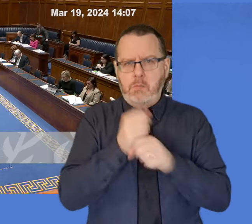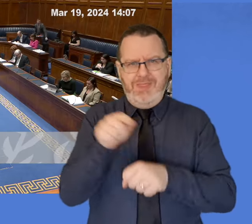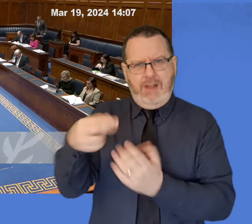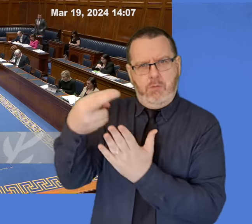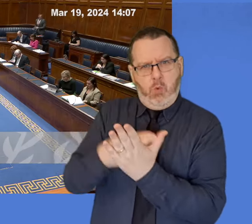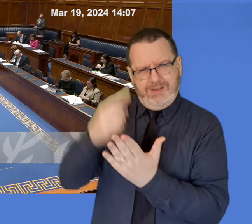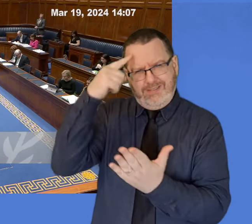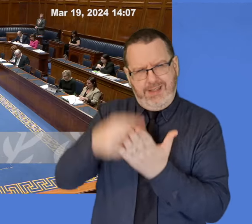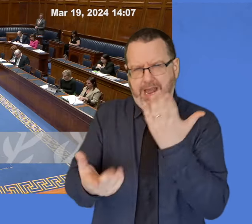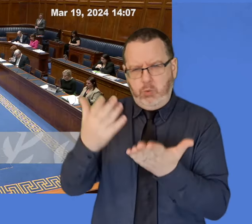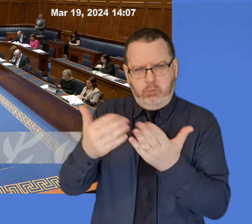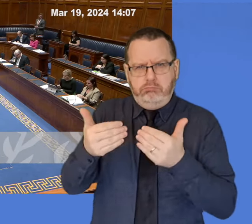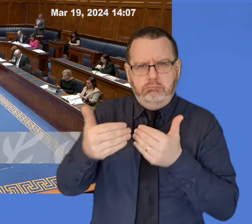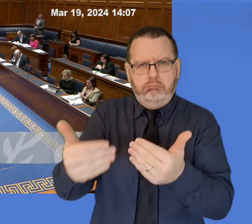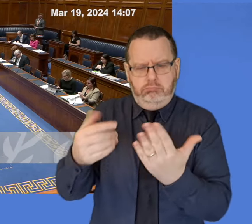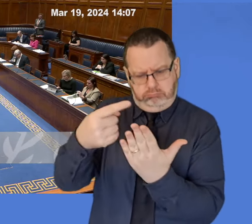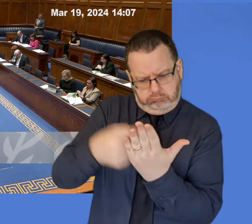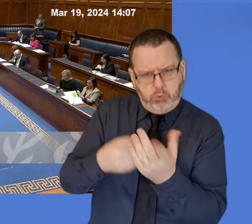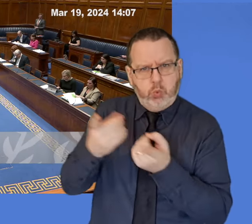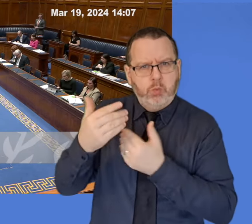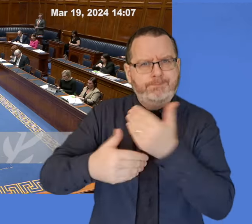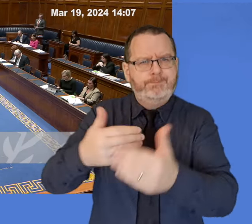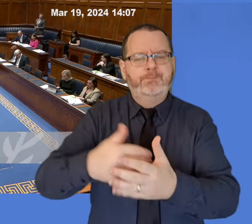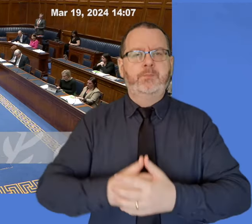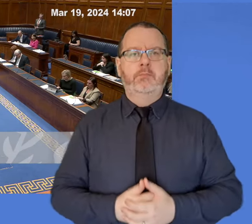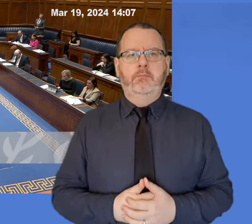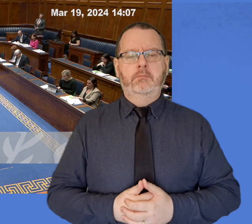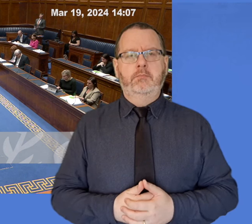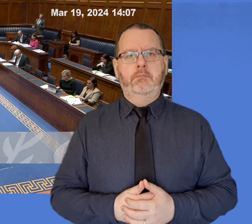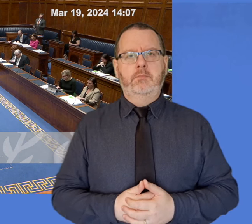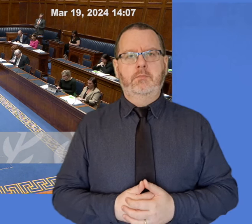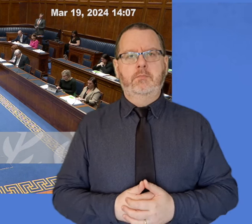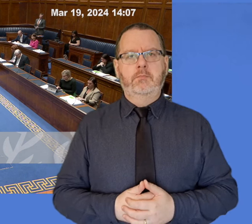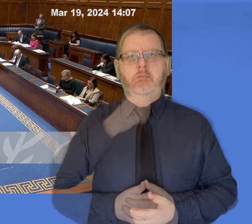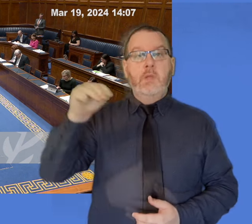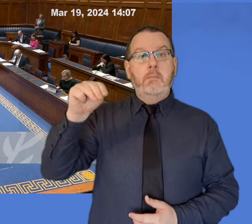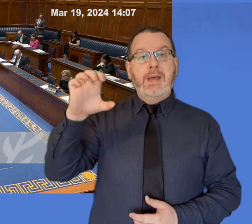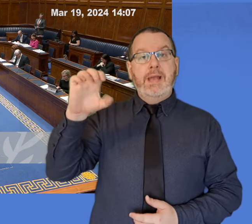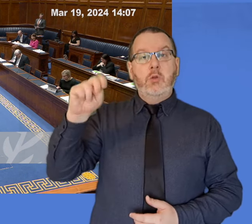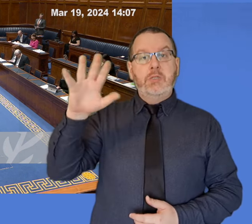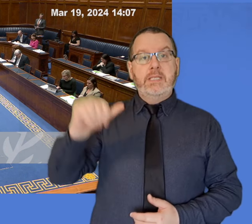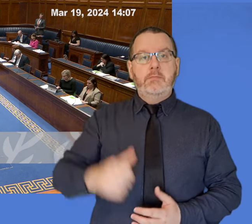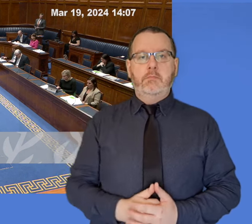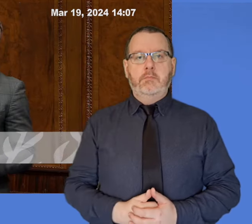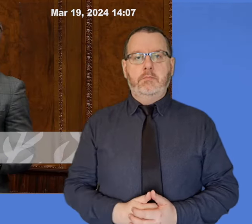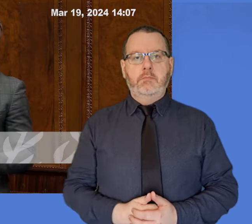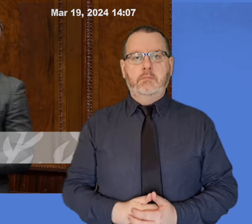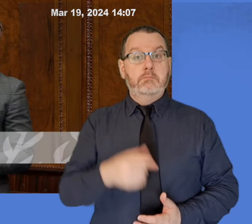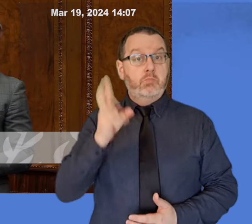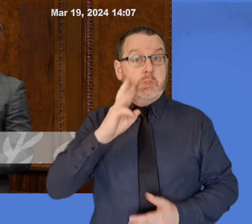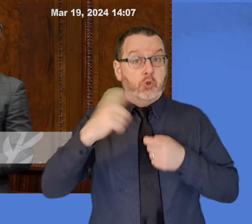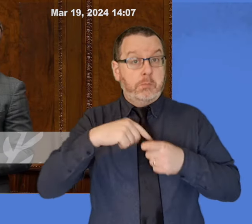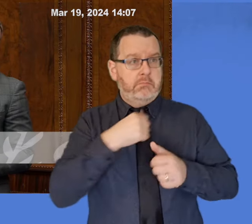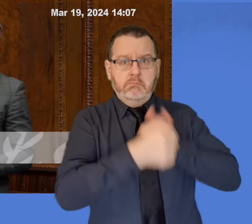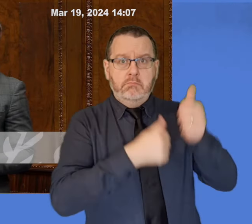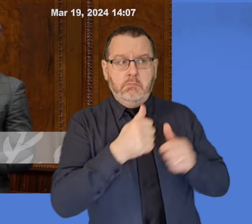McDonald. Will the Minister join with me in commending the work of Newry bed Eamon Connolly during the recent floods, who has literally got his